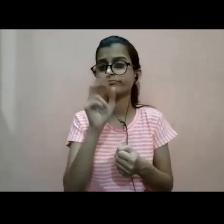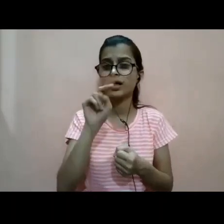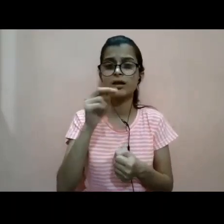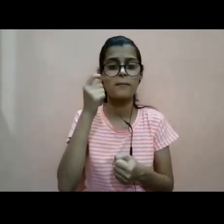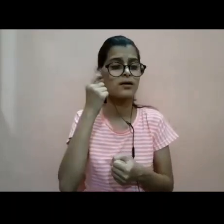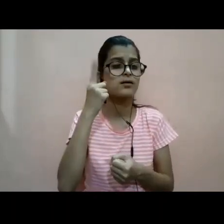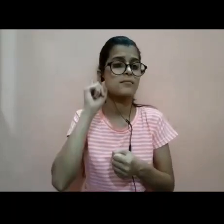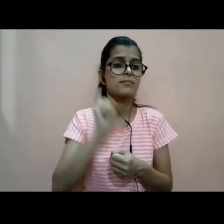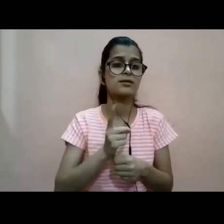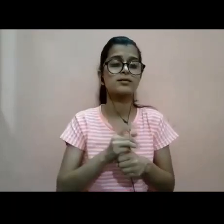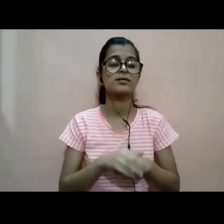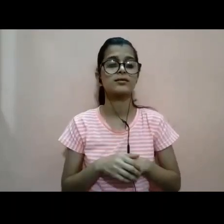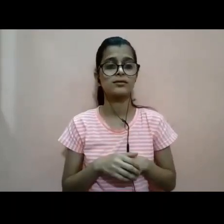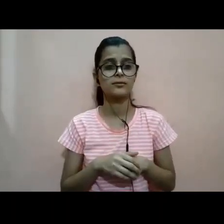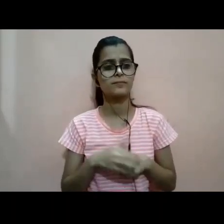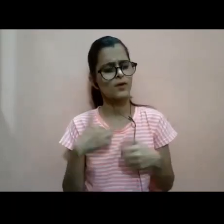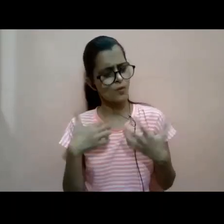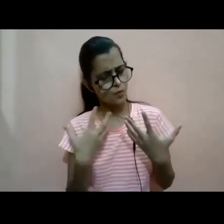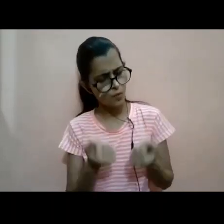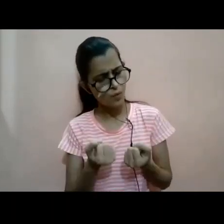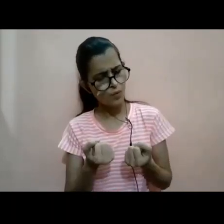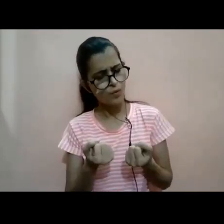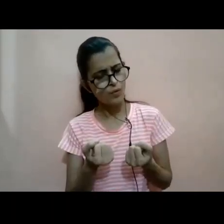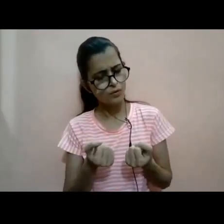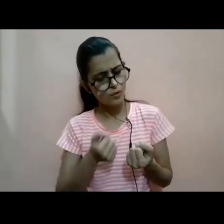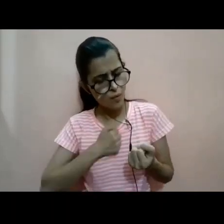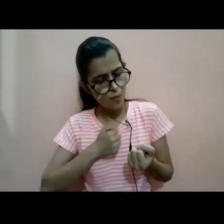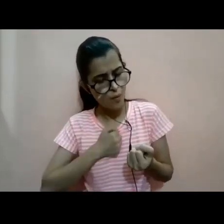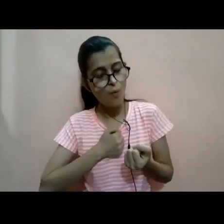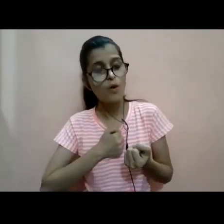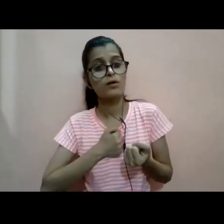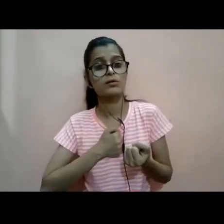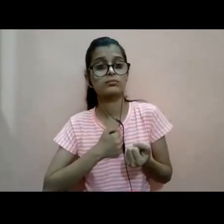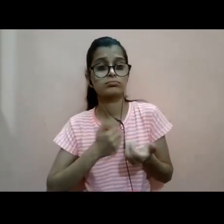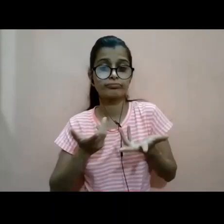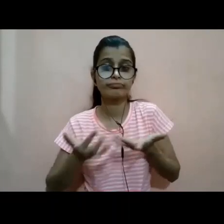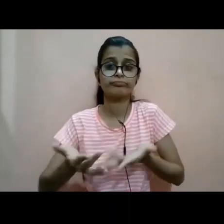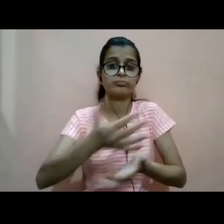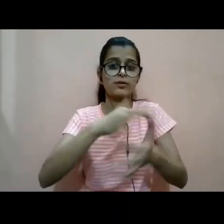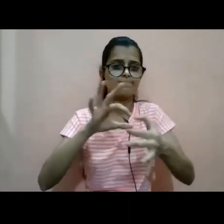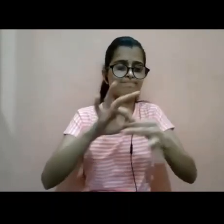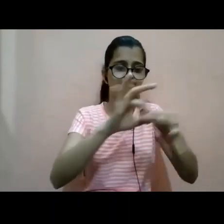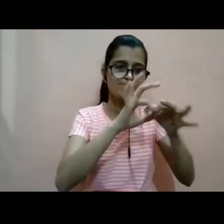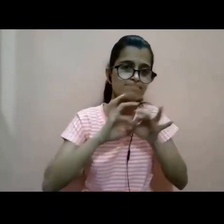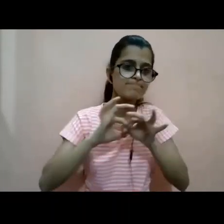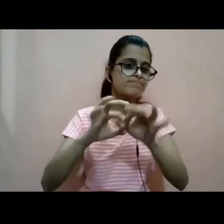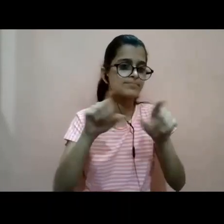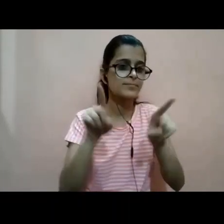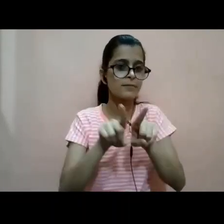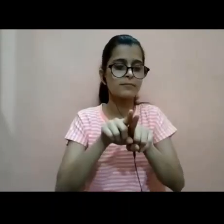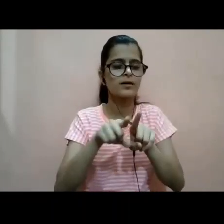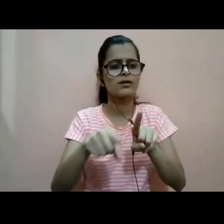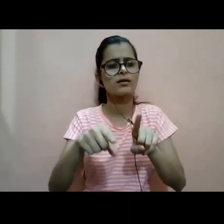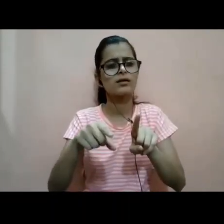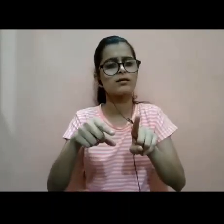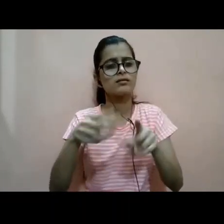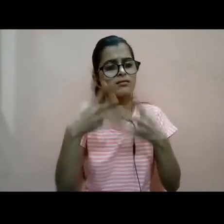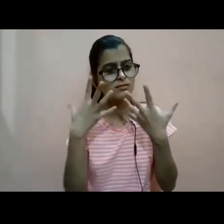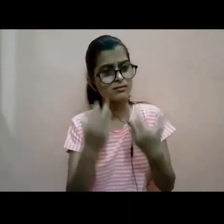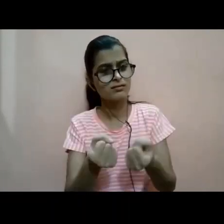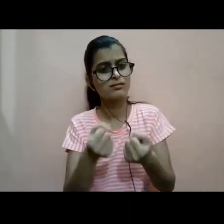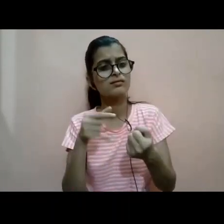to have both. I want to have my cake and eat it. At the moment, I feel that the model of desire is only